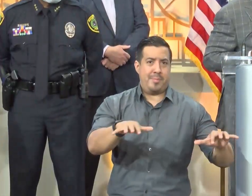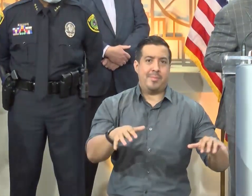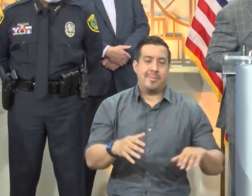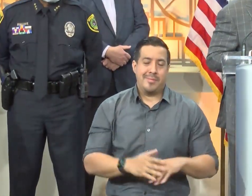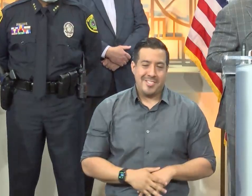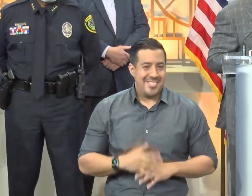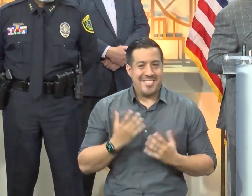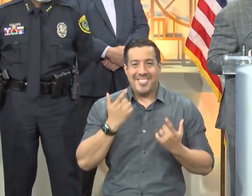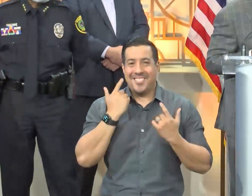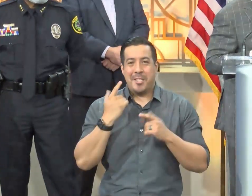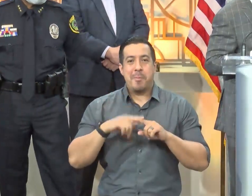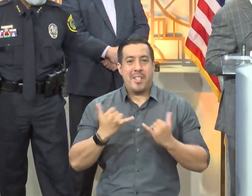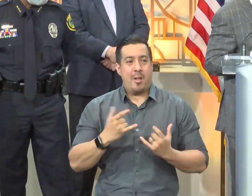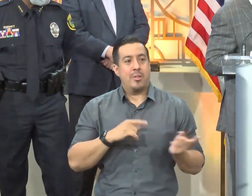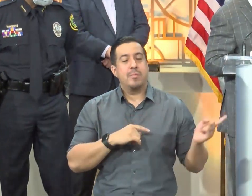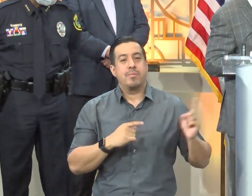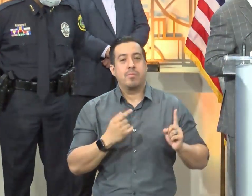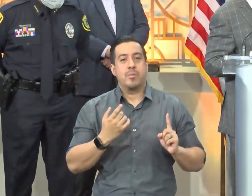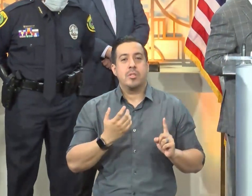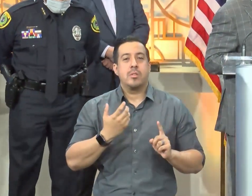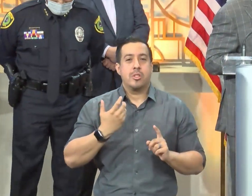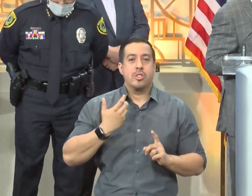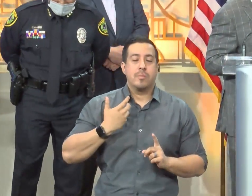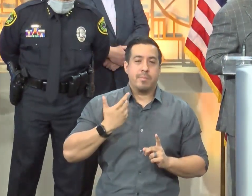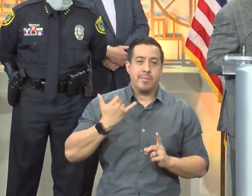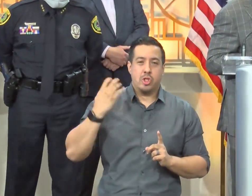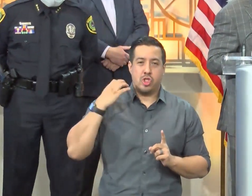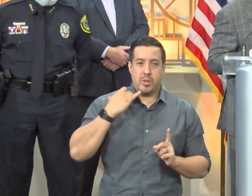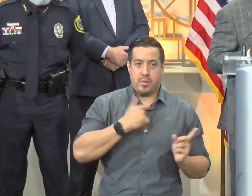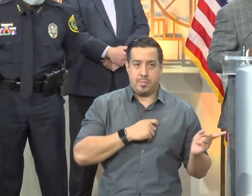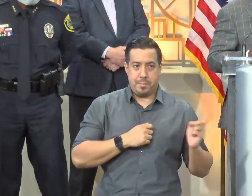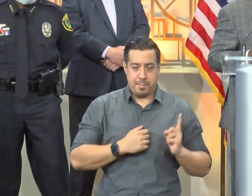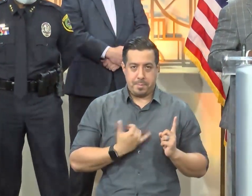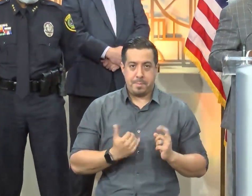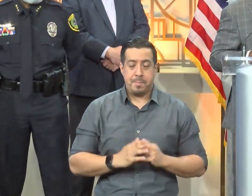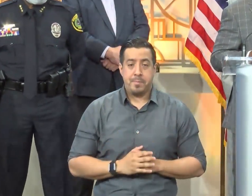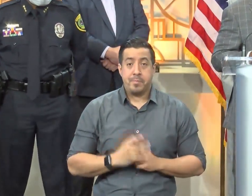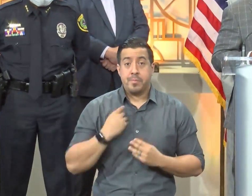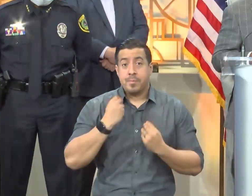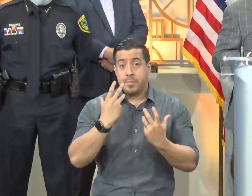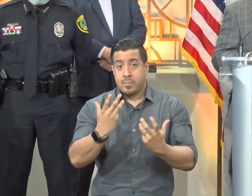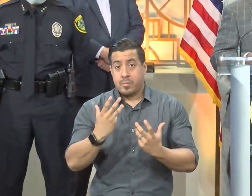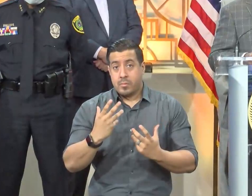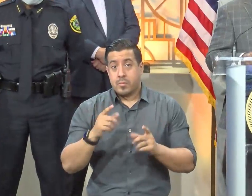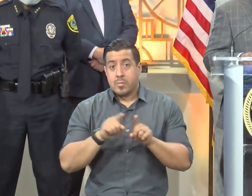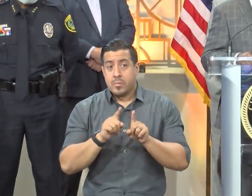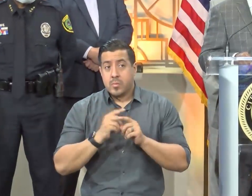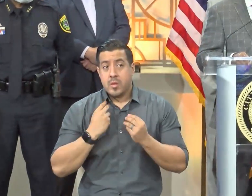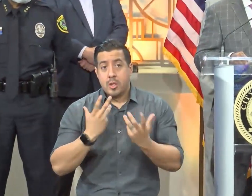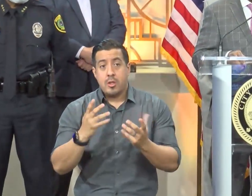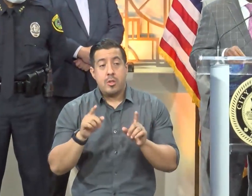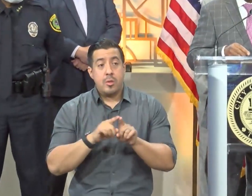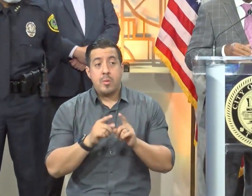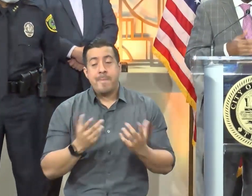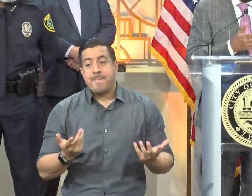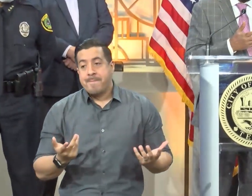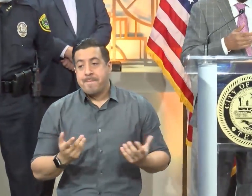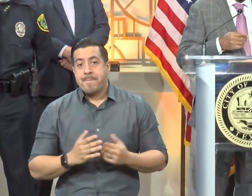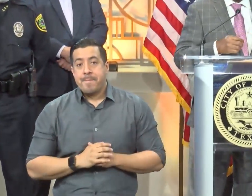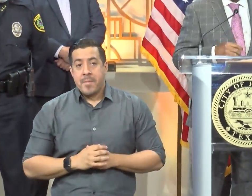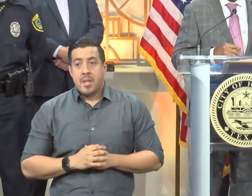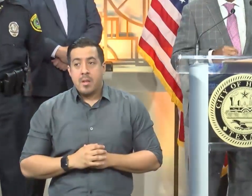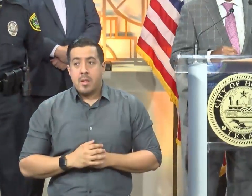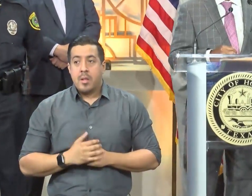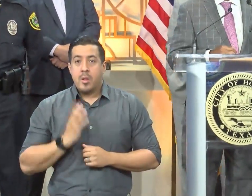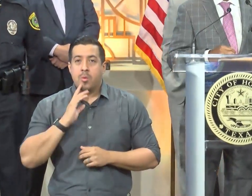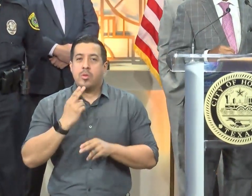me bring on now Executive Chief. And let me tell you, come on, ma'am. I will say that this is, and I'm going to